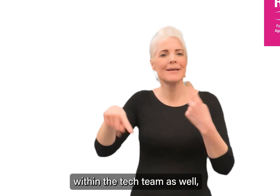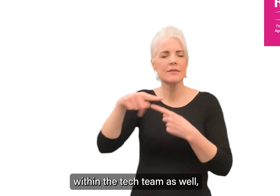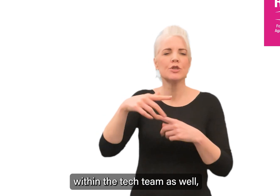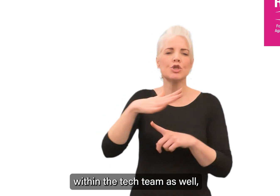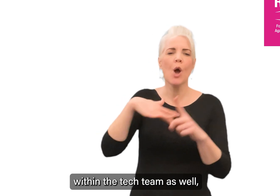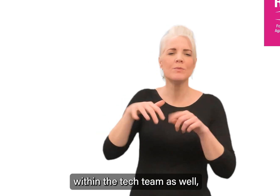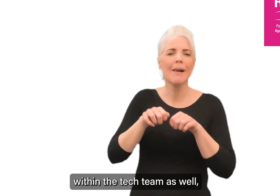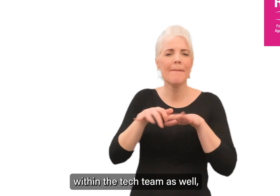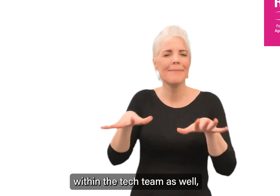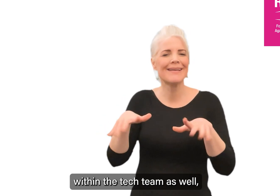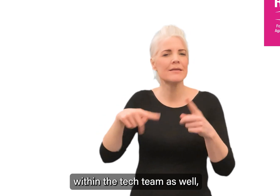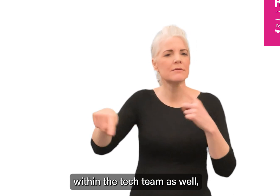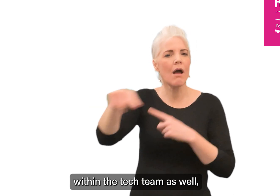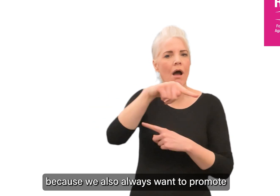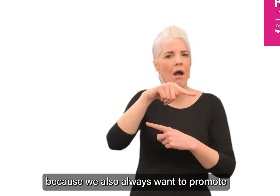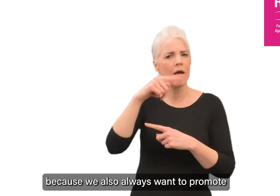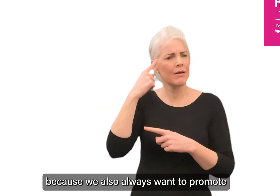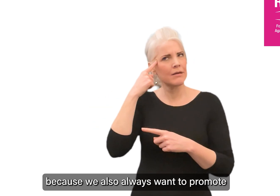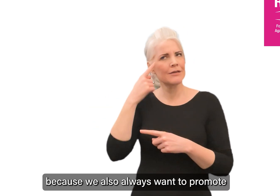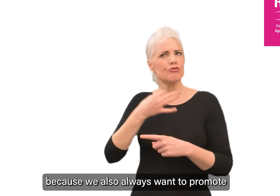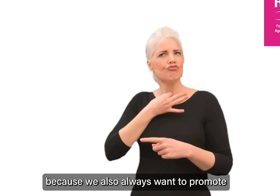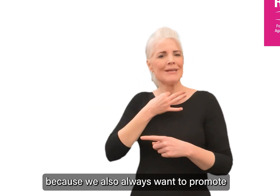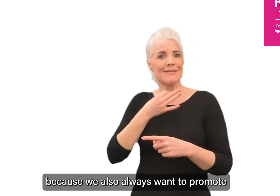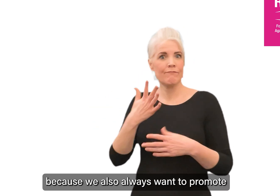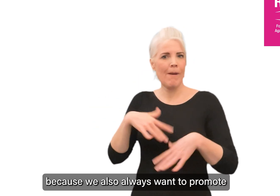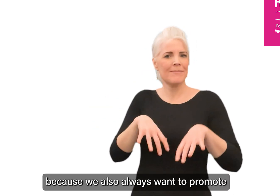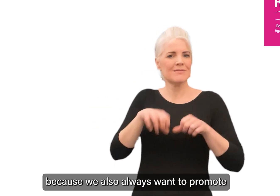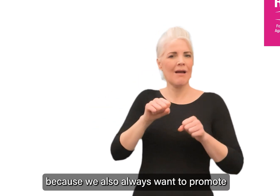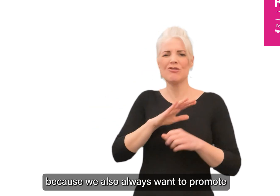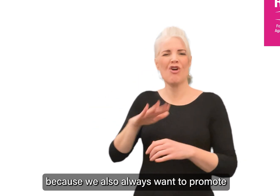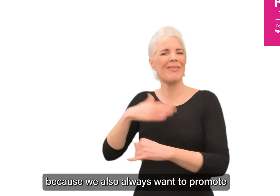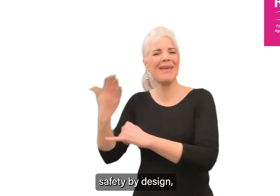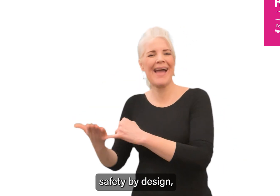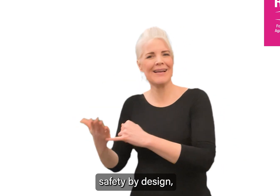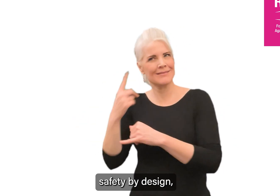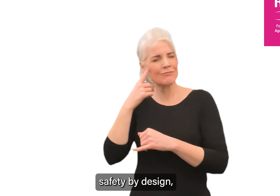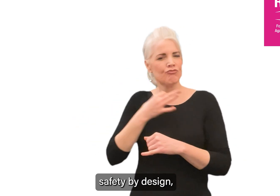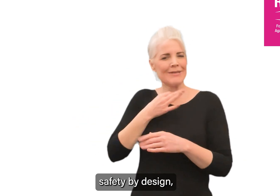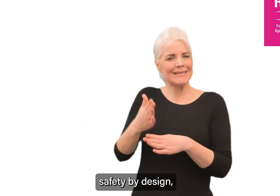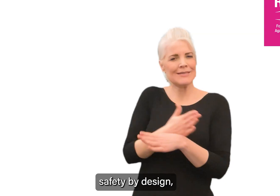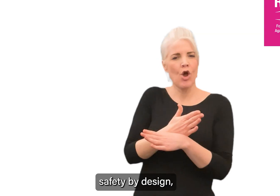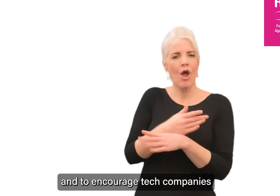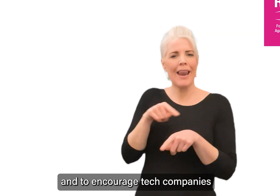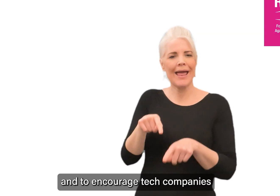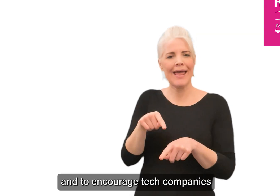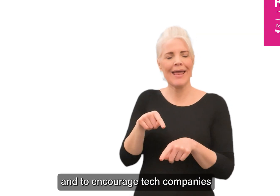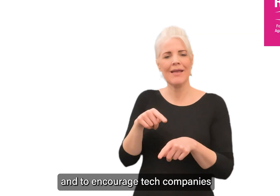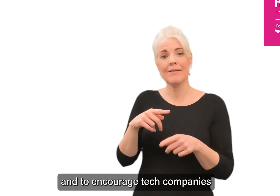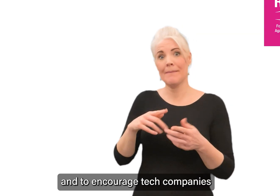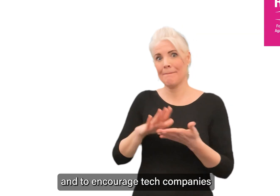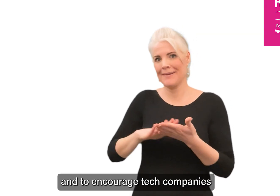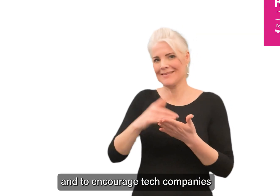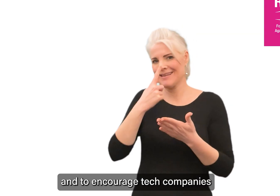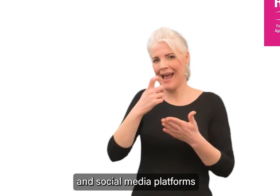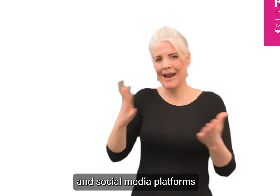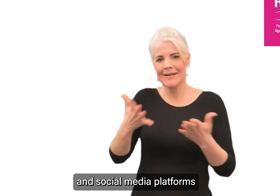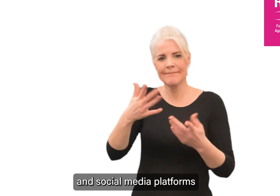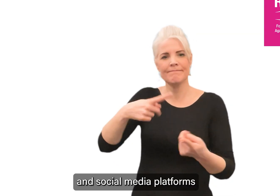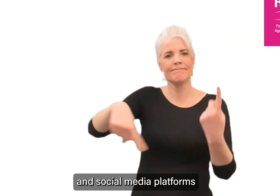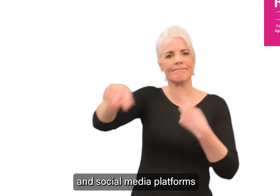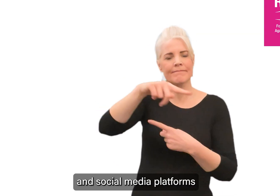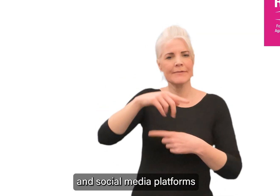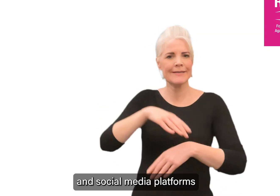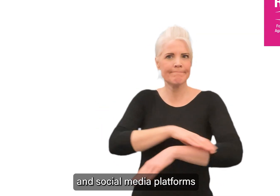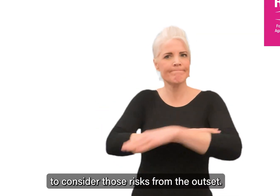the tech team as well. Because we also always want to promote safety by design and to encourage tech companies and